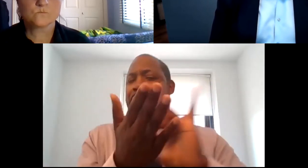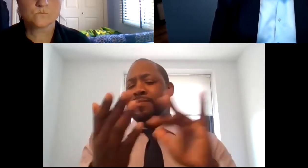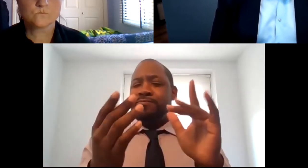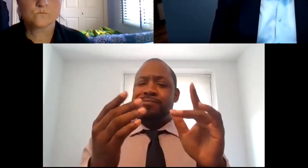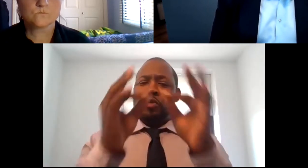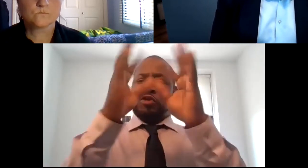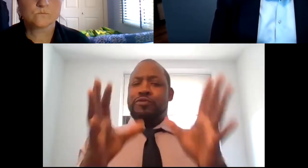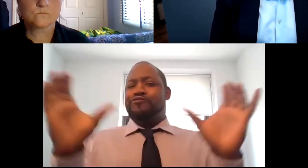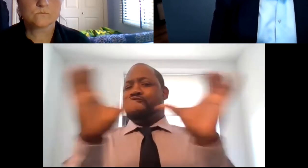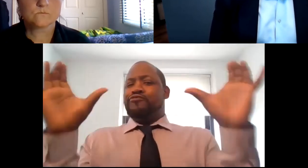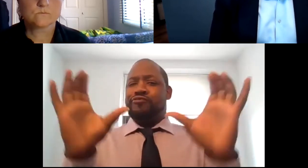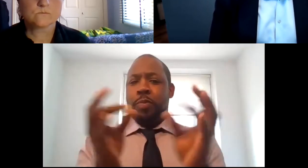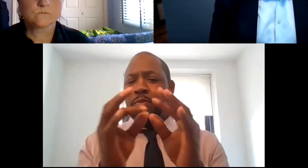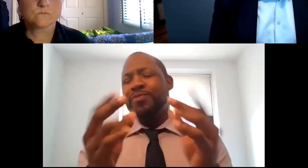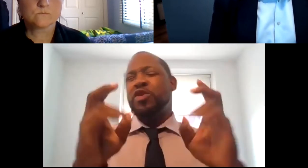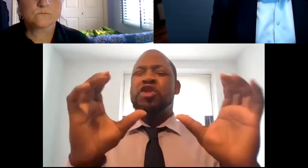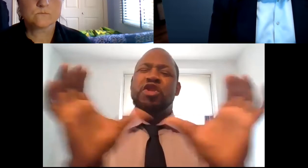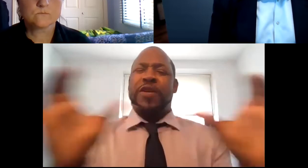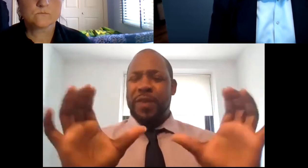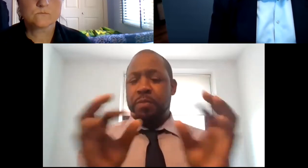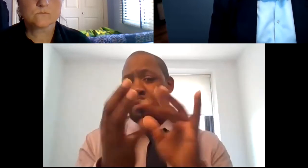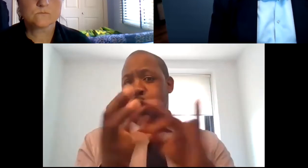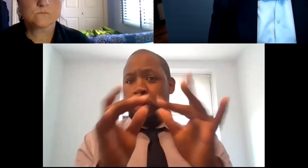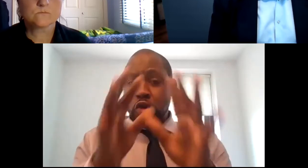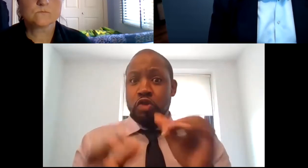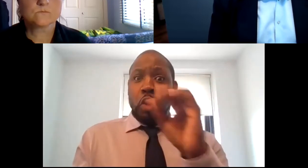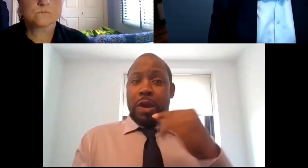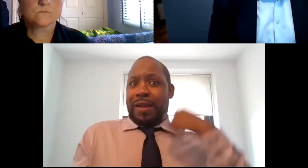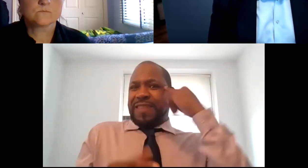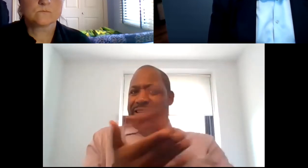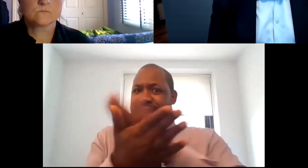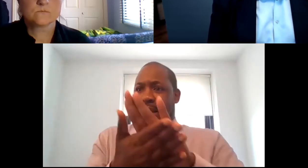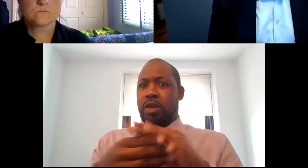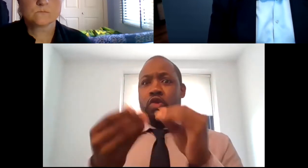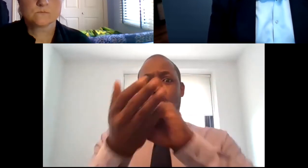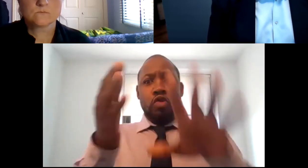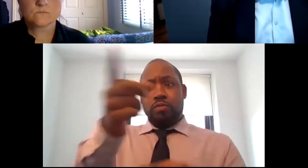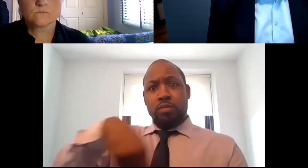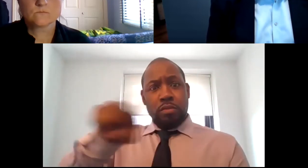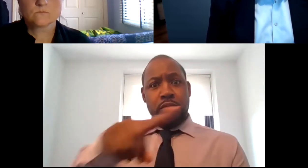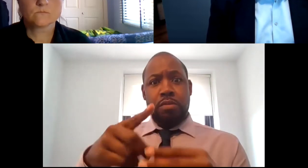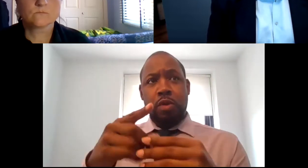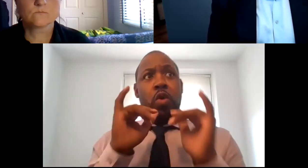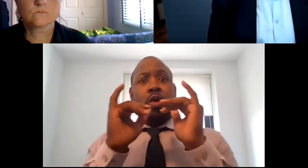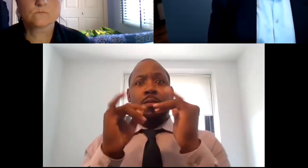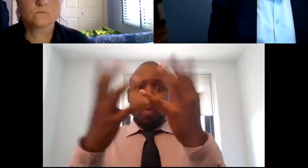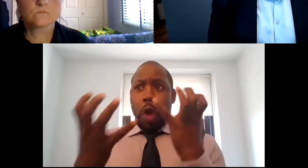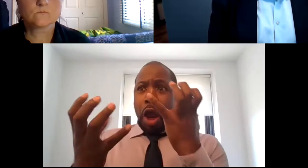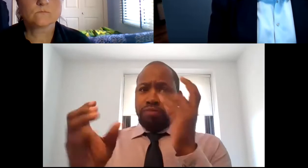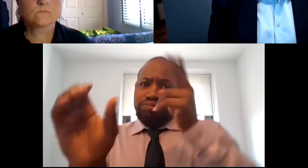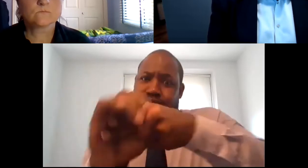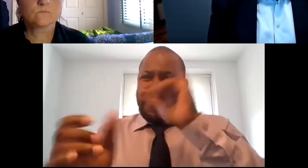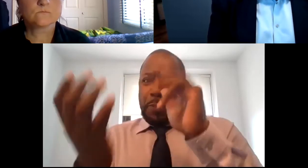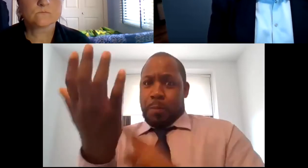be joining that program will be working in the medical field and, getting that certificate to be medically qualified to work in the